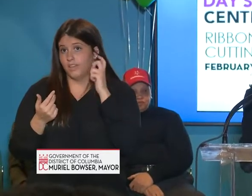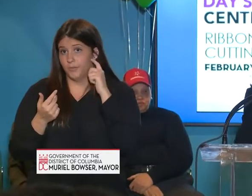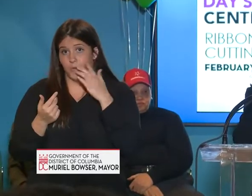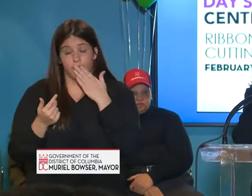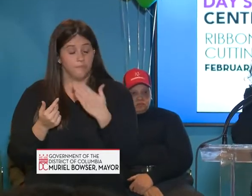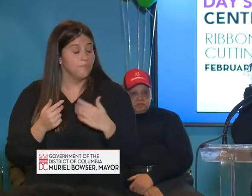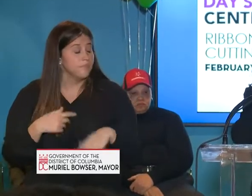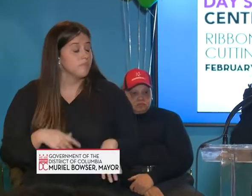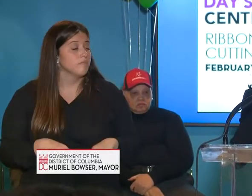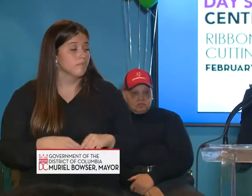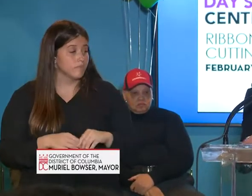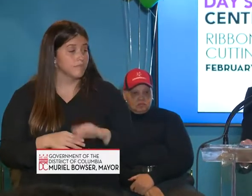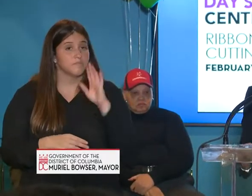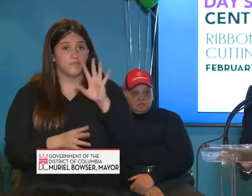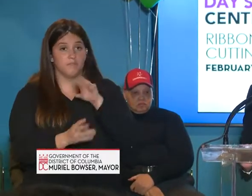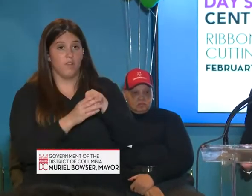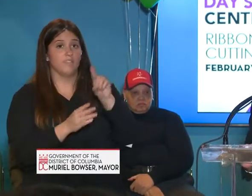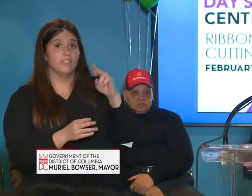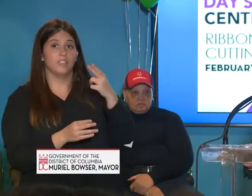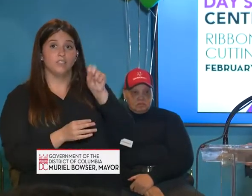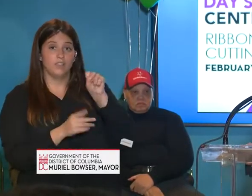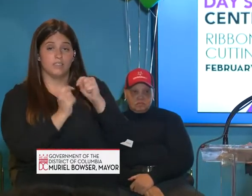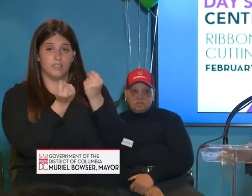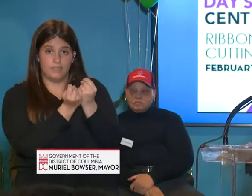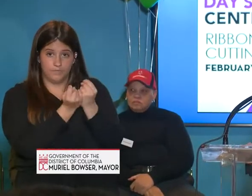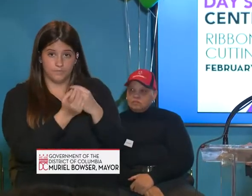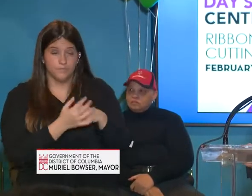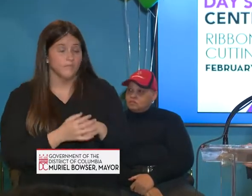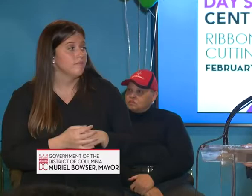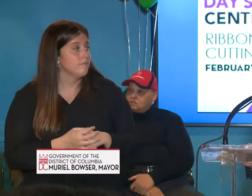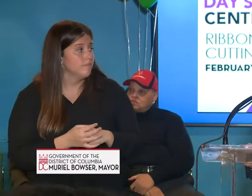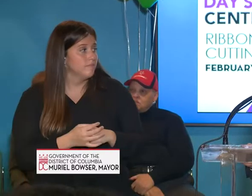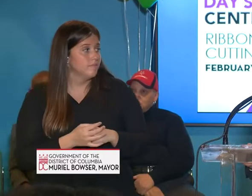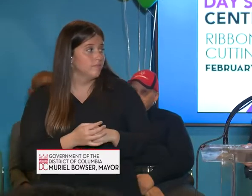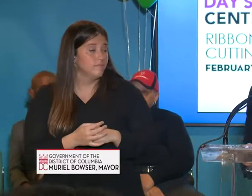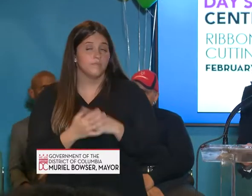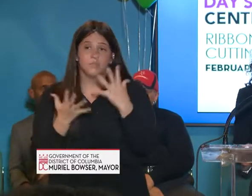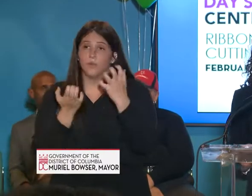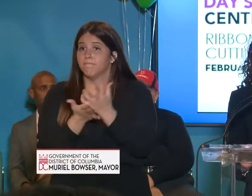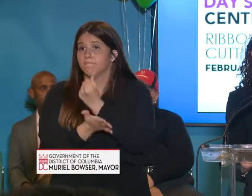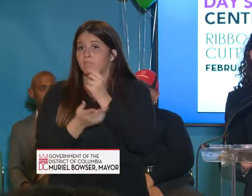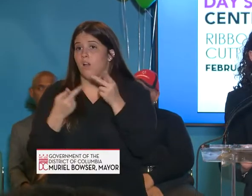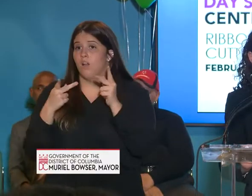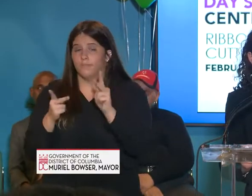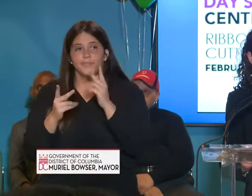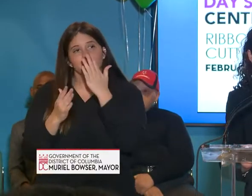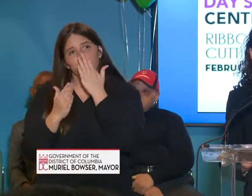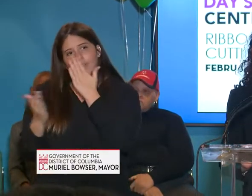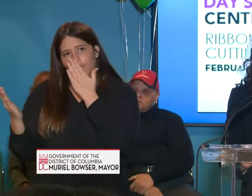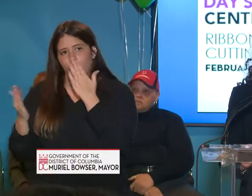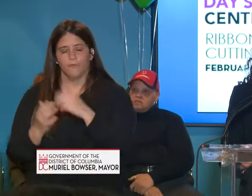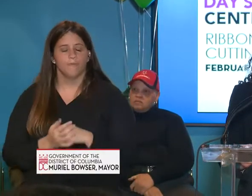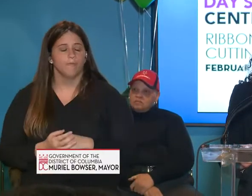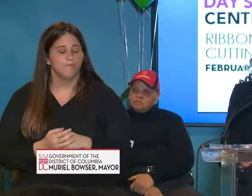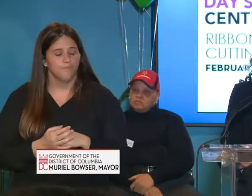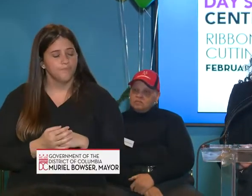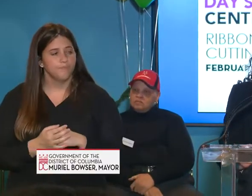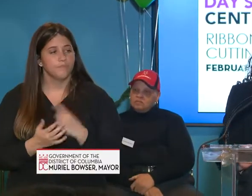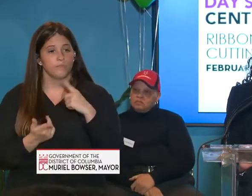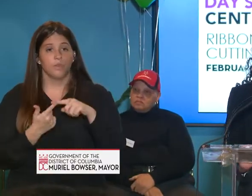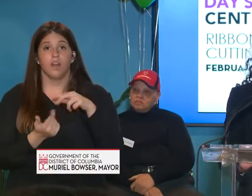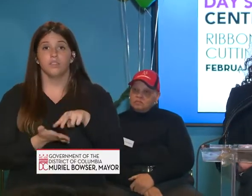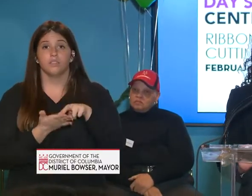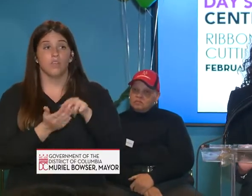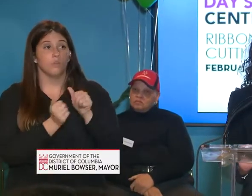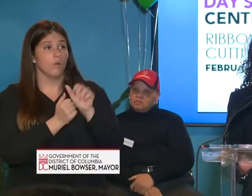fantastic work in the DHS team, and you're seen and recognized, and I just want to take this opportunity to thank you. When I was standing